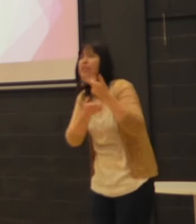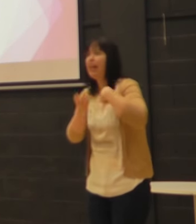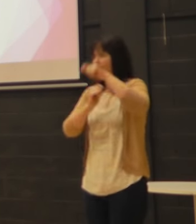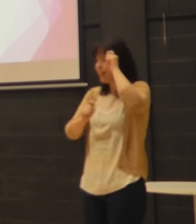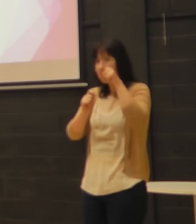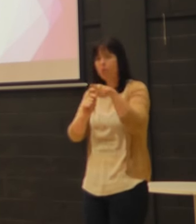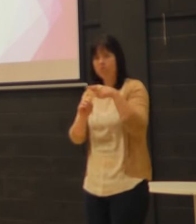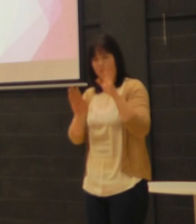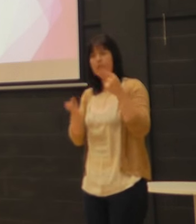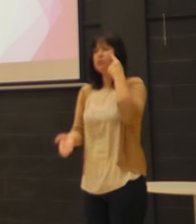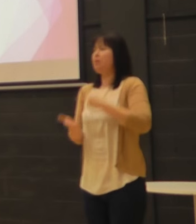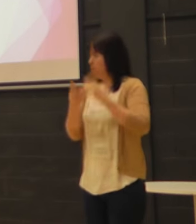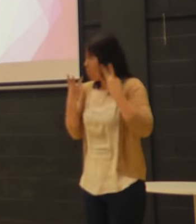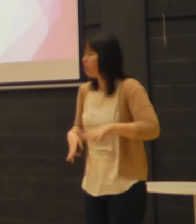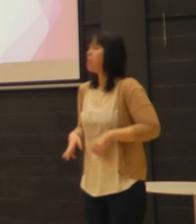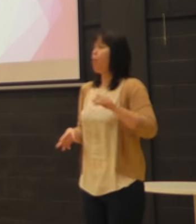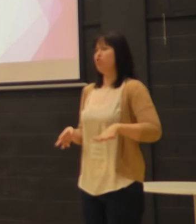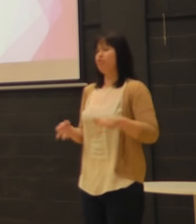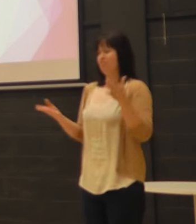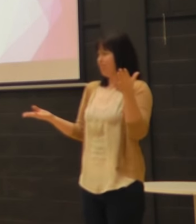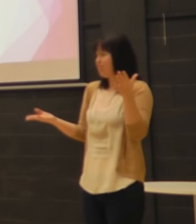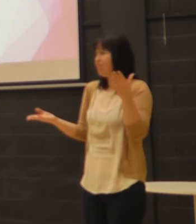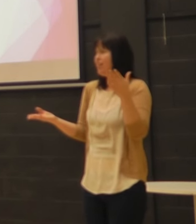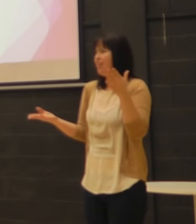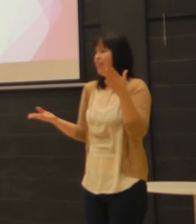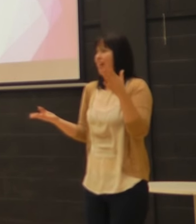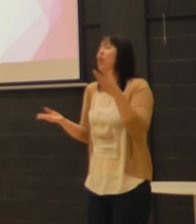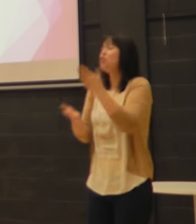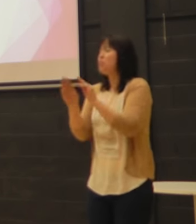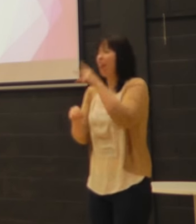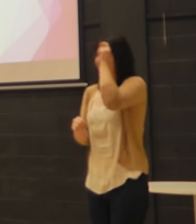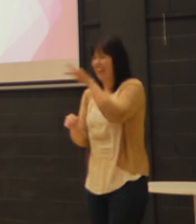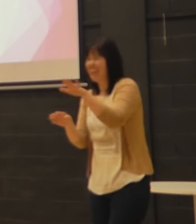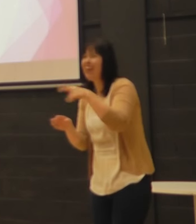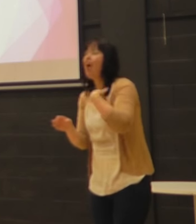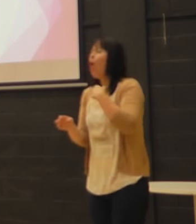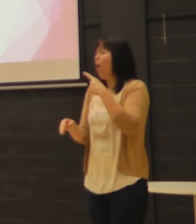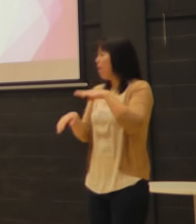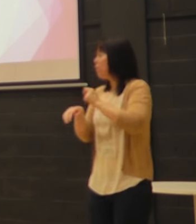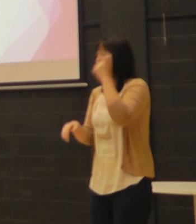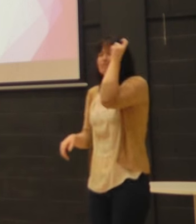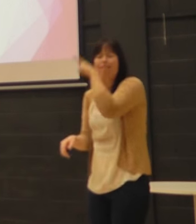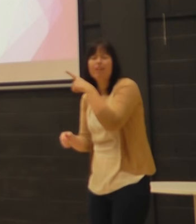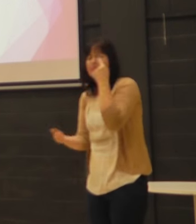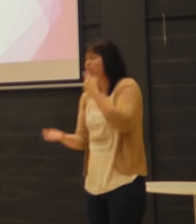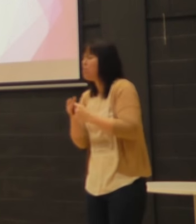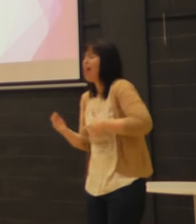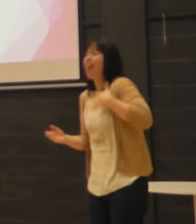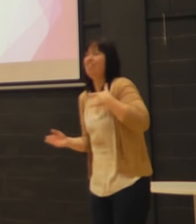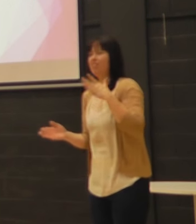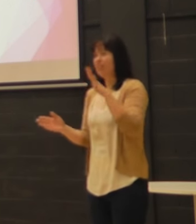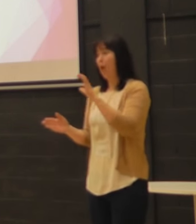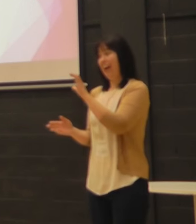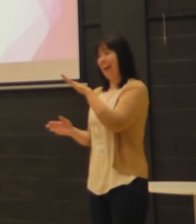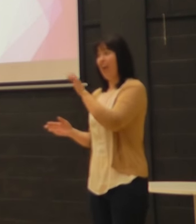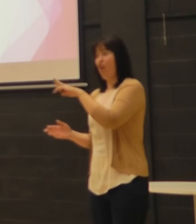about it and make their decision. This notion that it's the hardest decision ever, I'd just like to briefly comment on. Claire